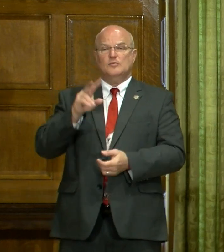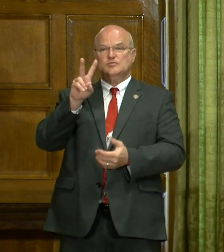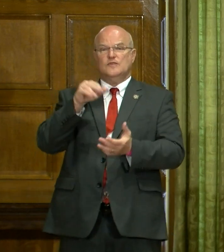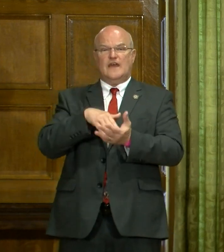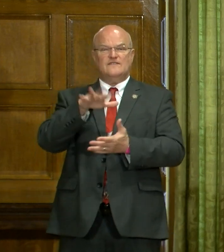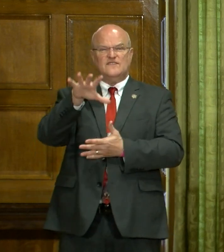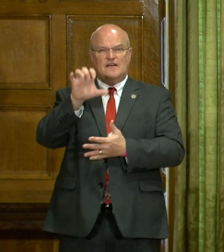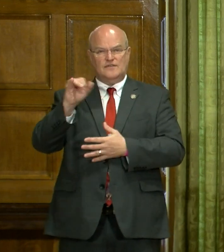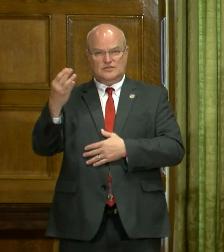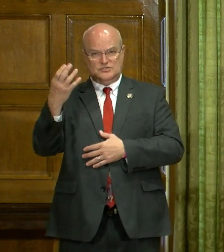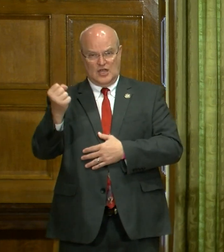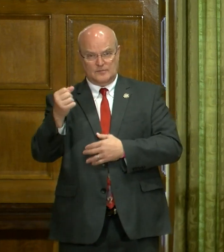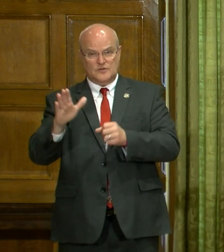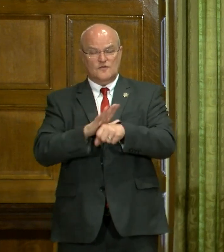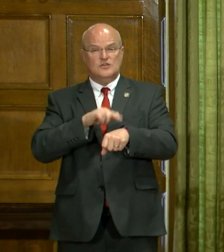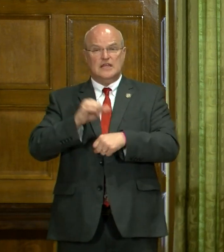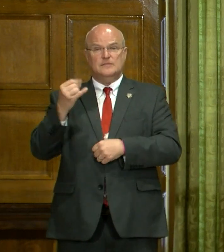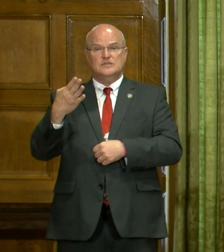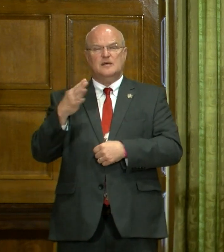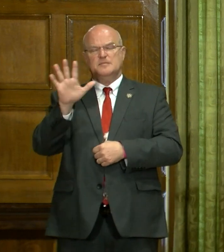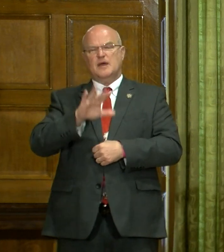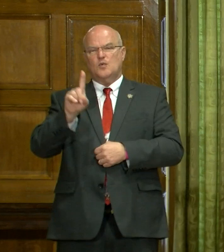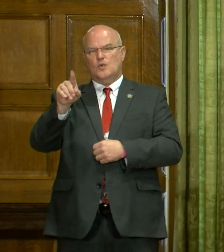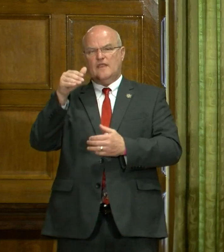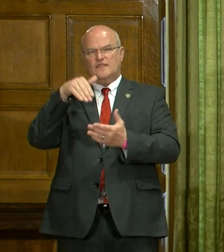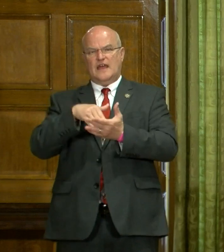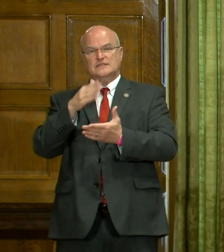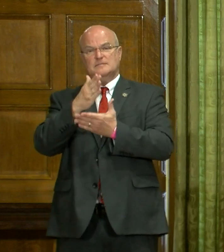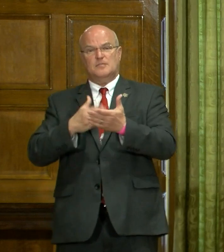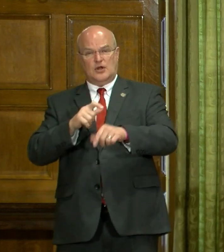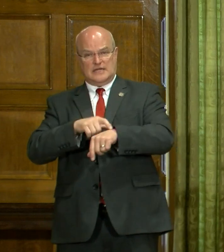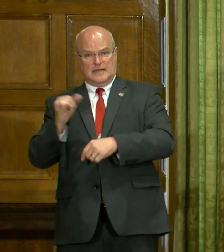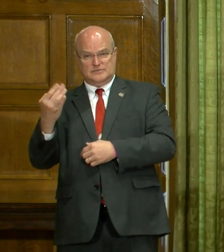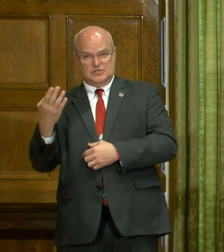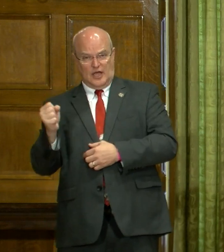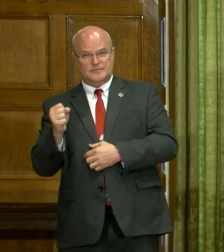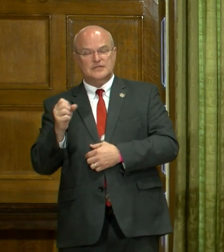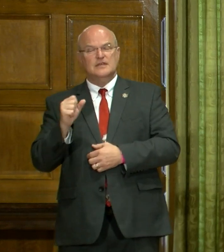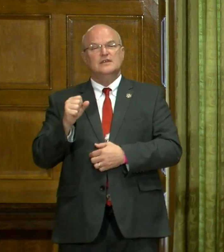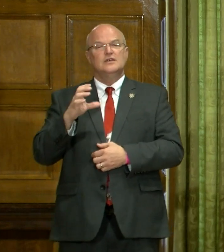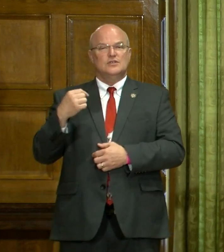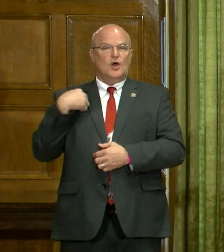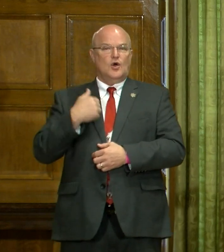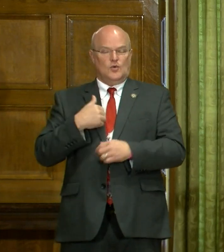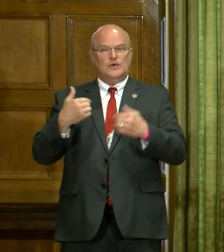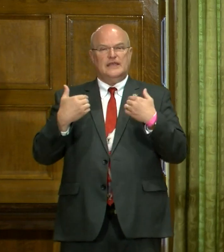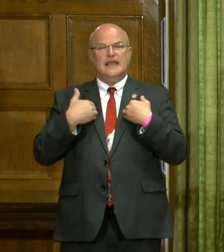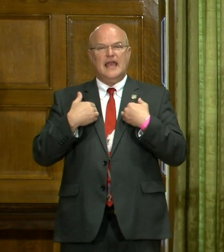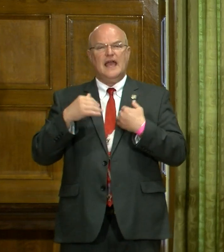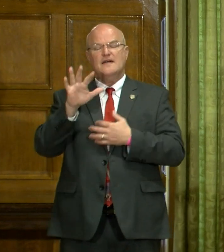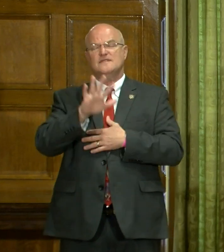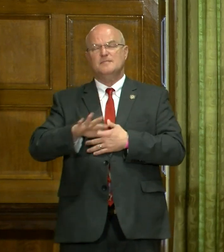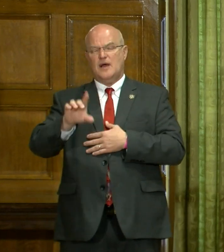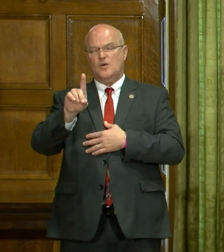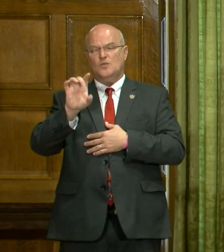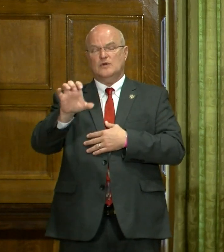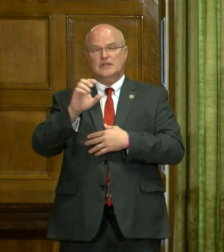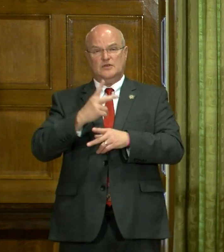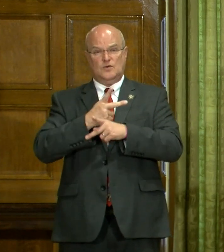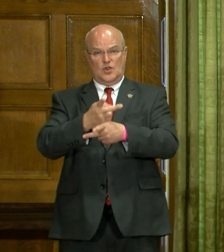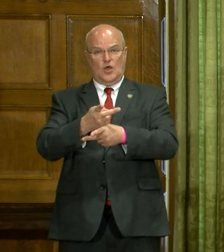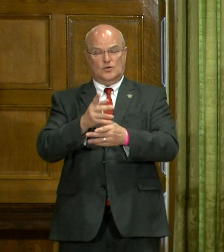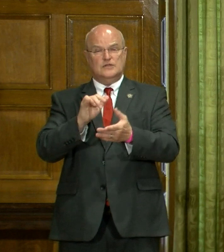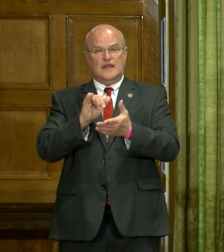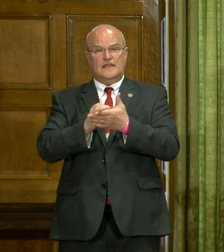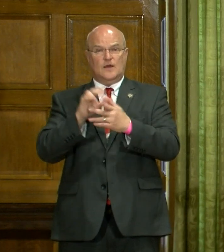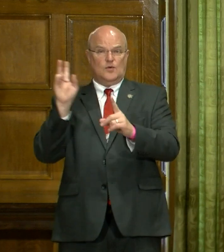jobs, full-time jobs, and about 1,000 part-time jobs. And so we've have about 100 loans that